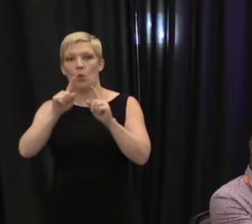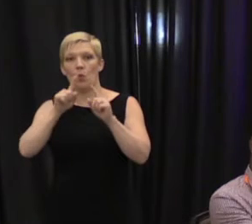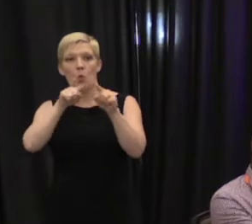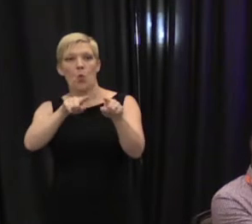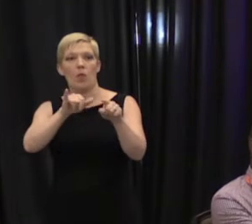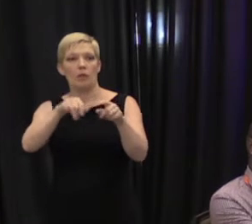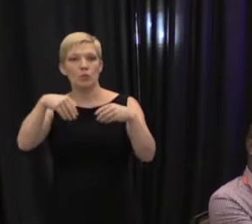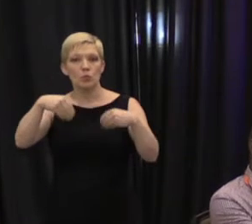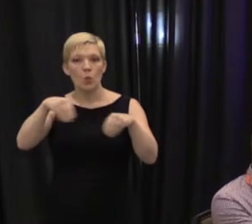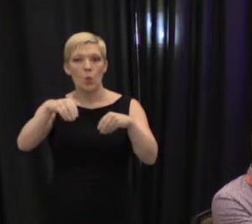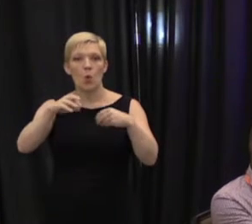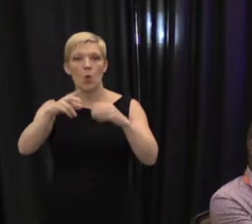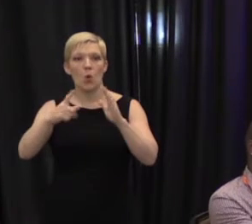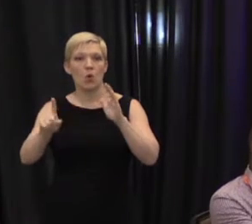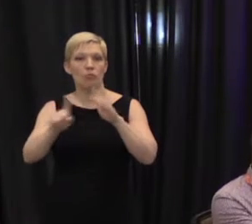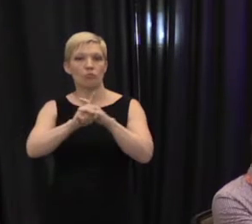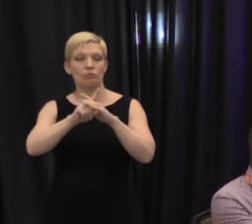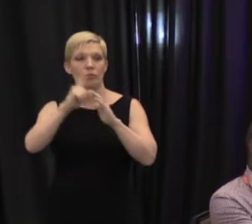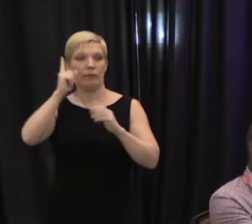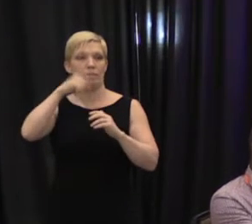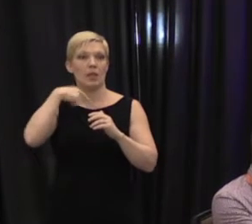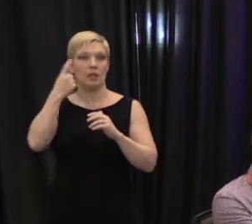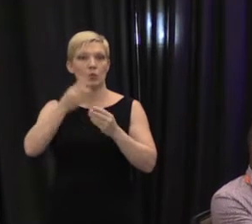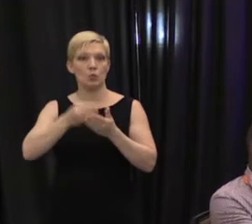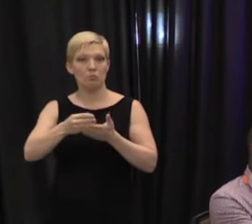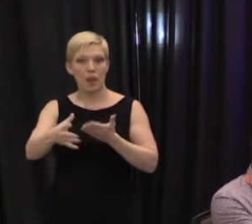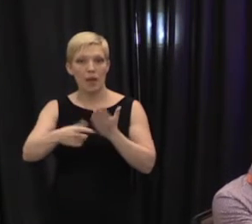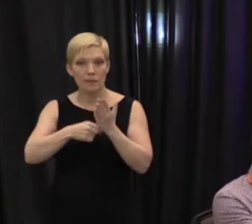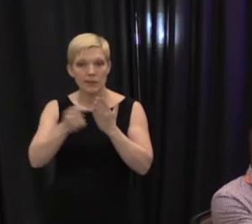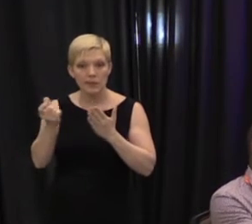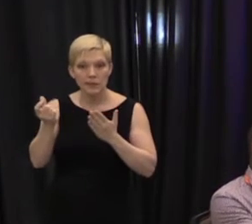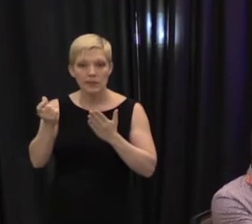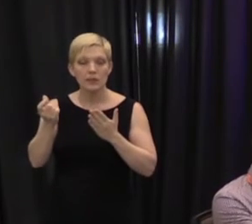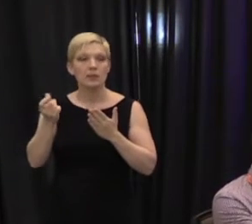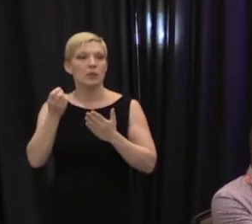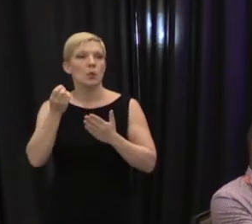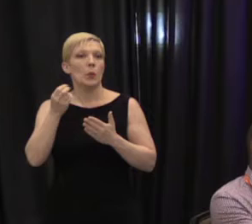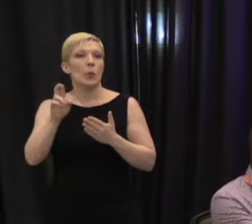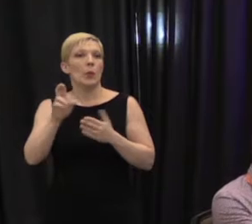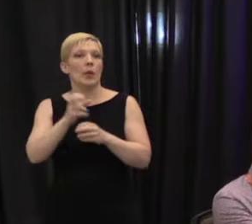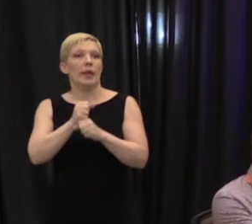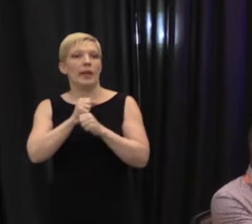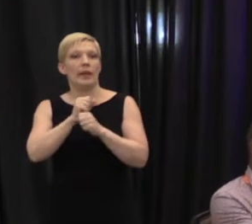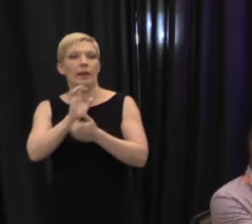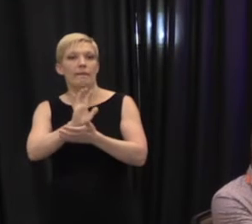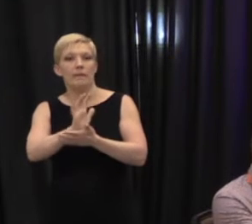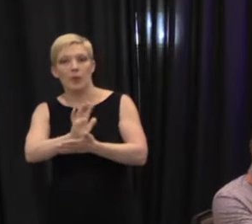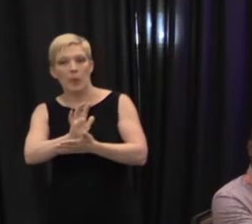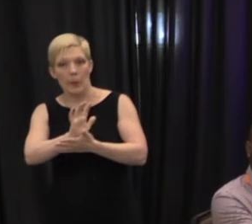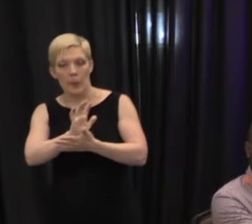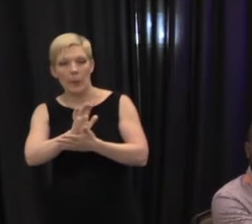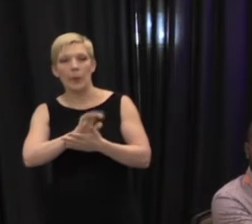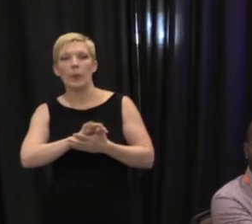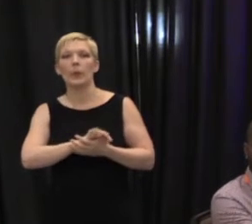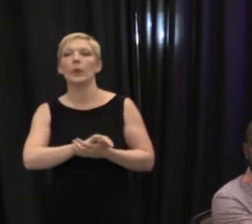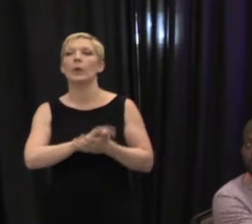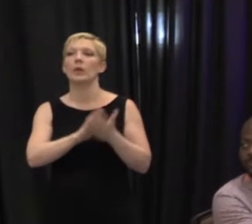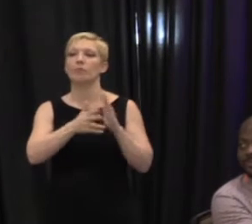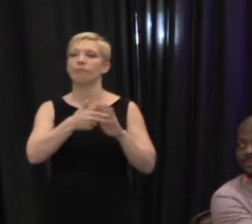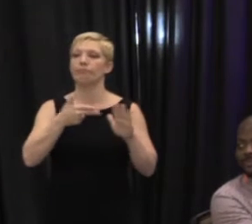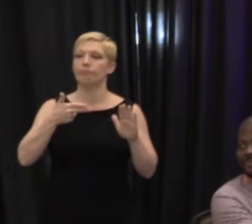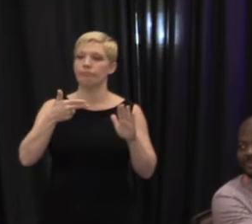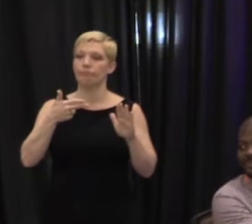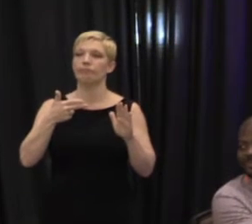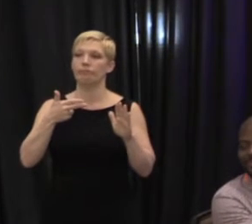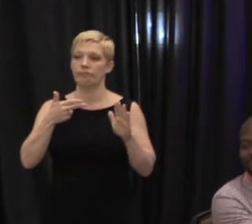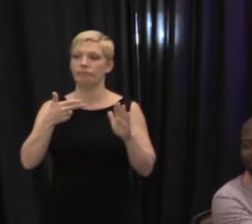without having to show their face to buy a magazine or get a video cassette. So the stigma,